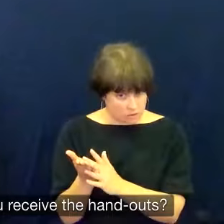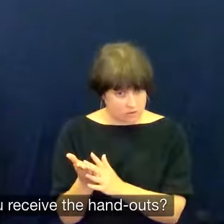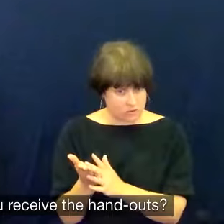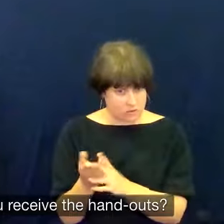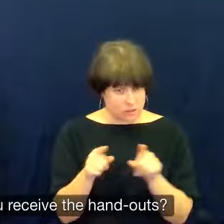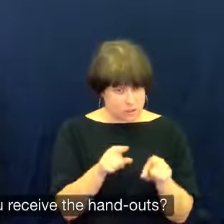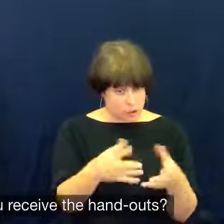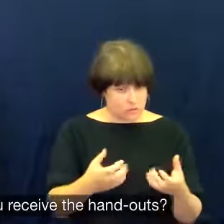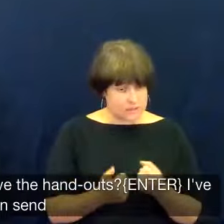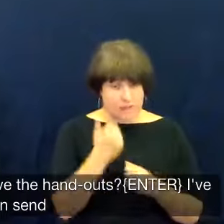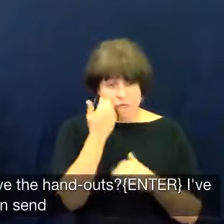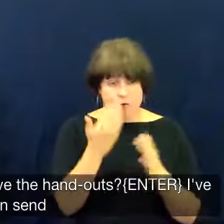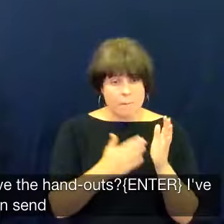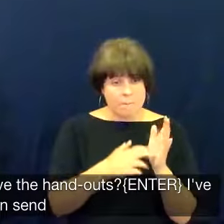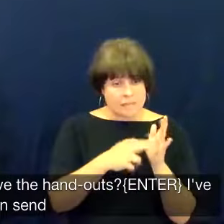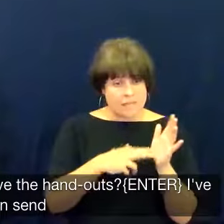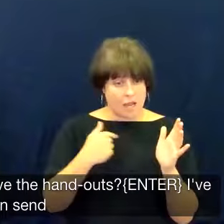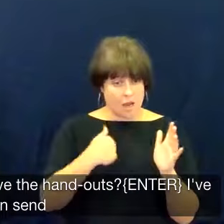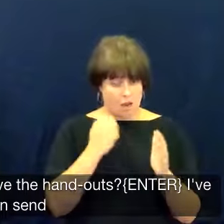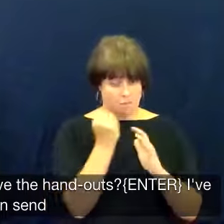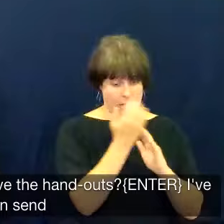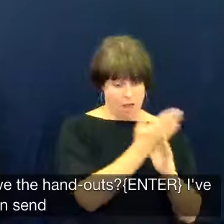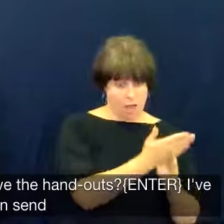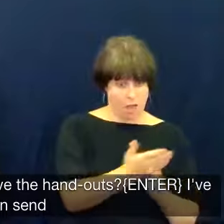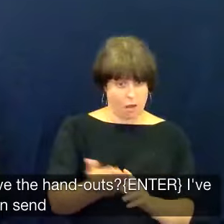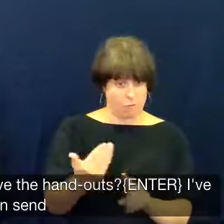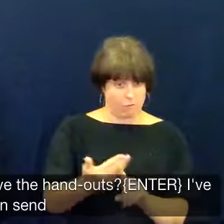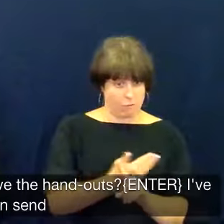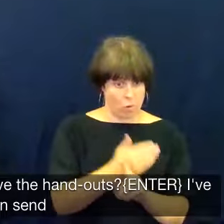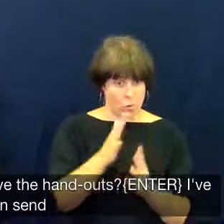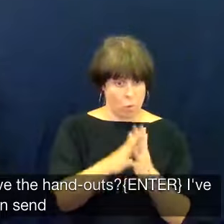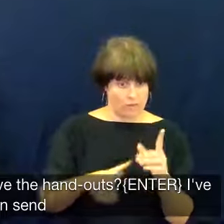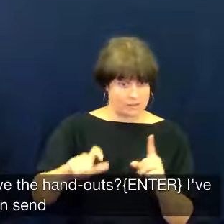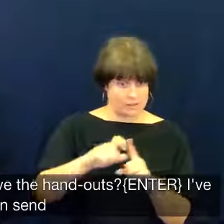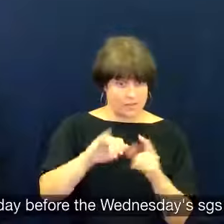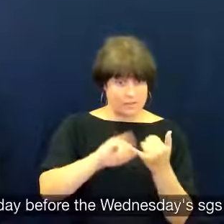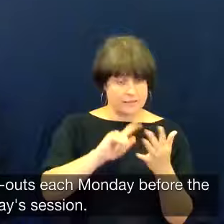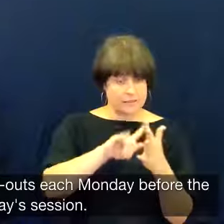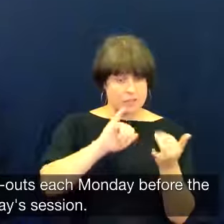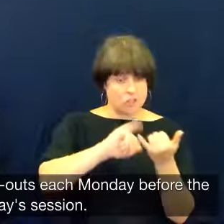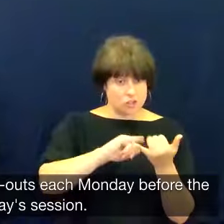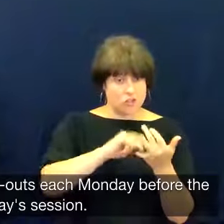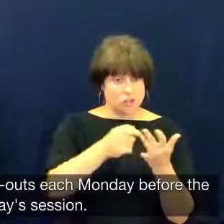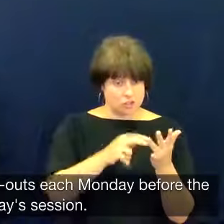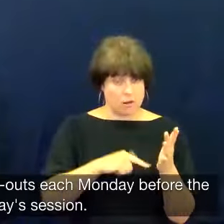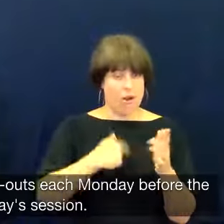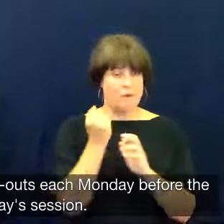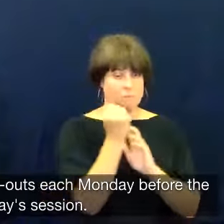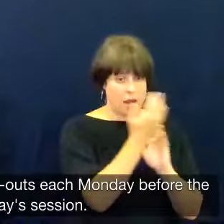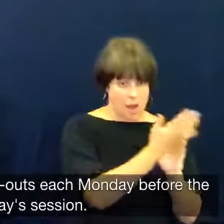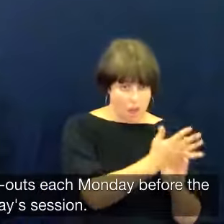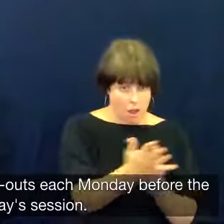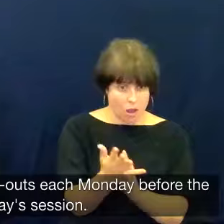the handouts each Monday before the Wednesday session, and I've been sending it to everybody